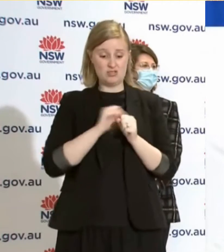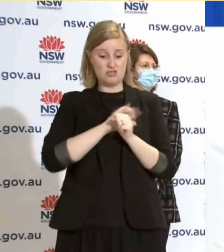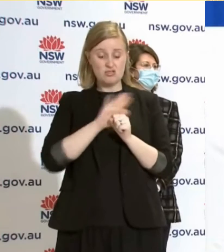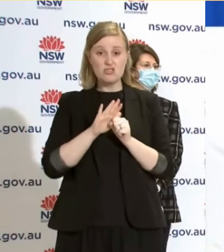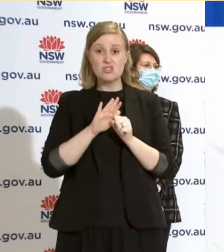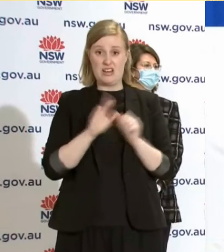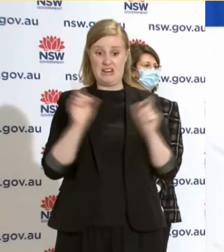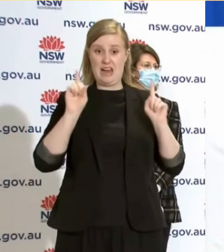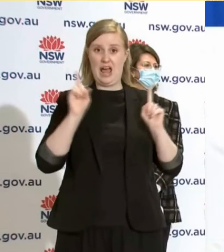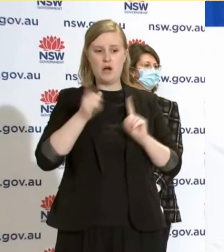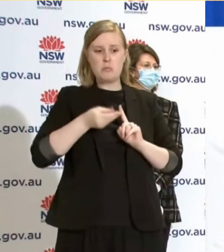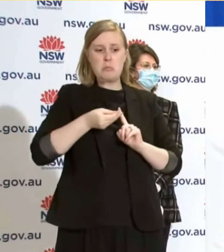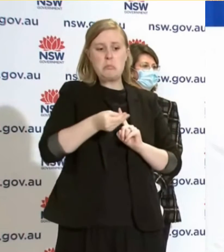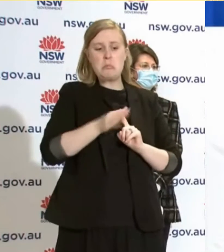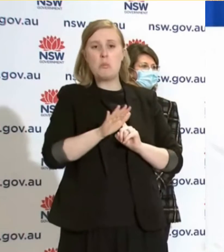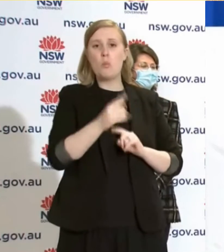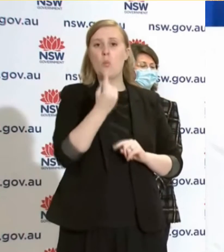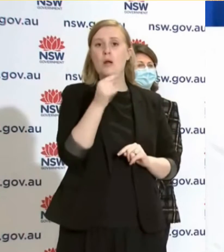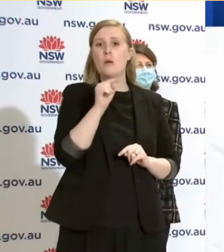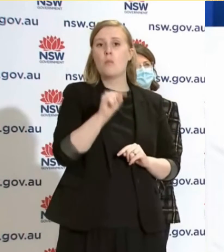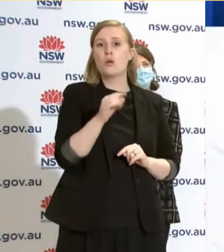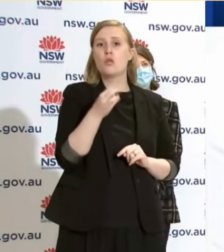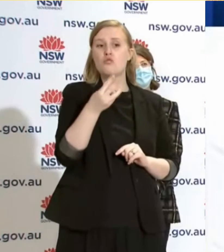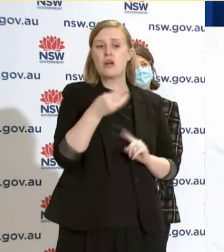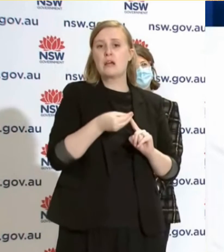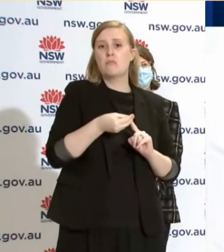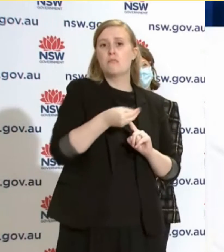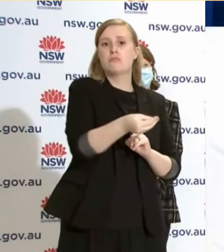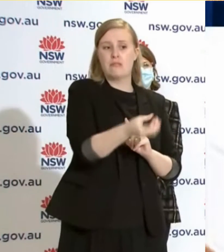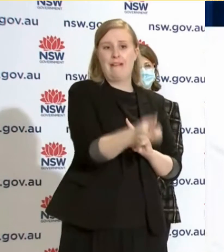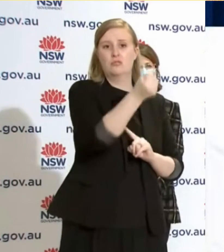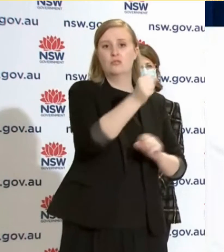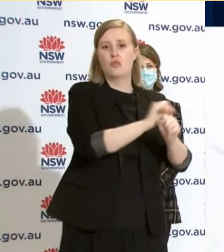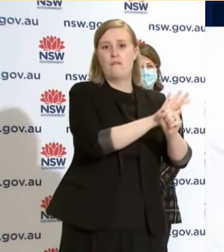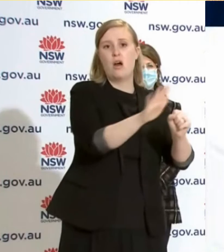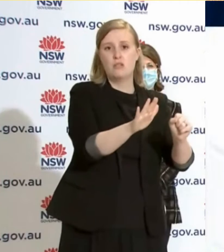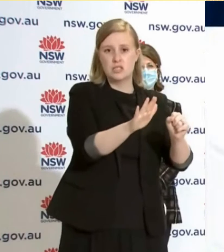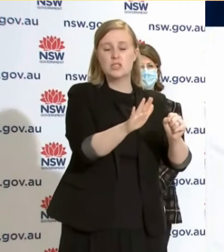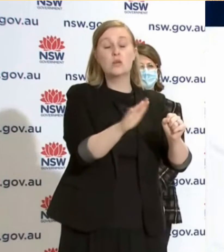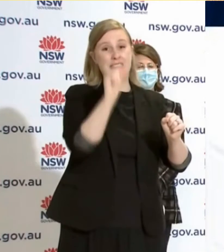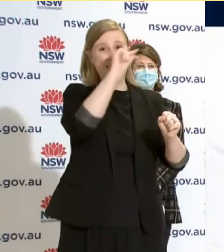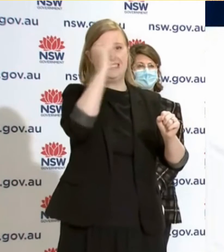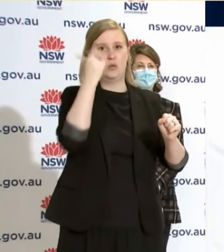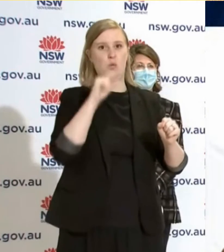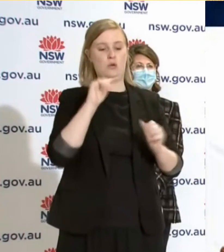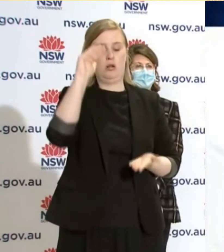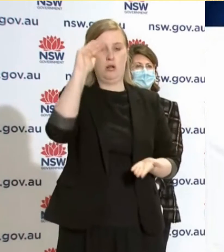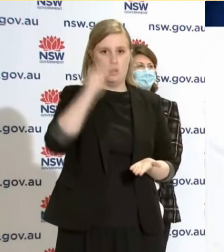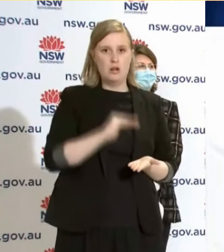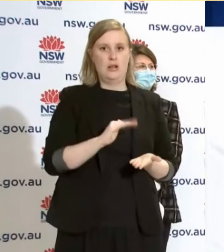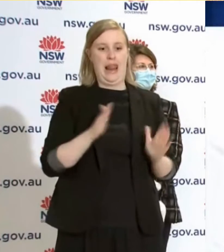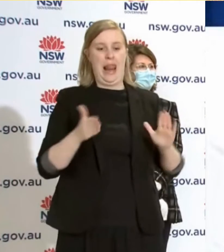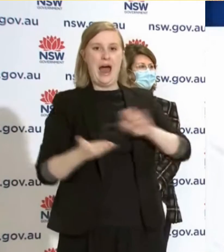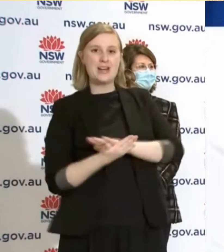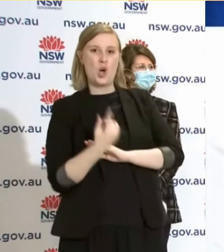should say is the fact that only that is the rate at which people are passing on the virus at this moment. Obviously, we want to see it come down below 1, but in many places